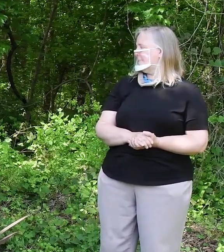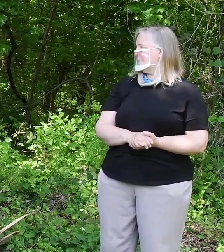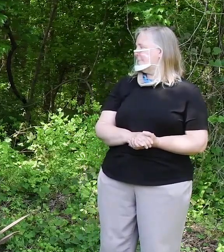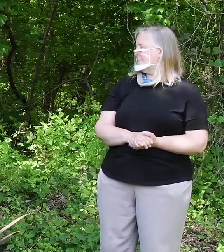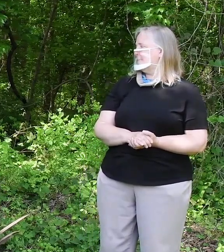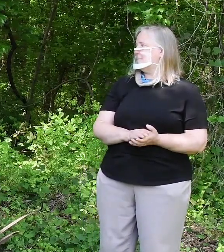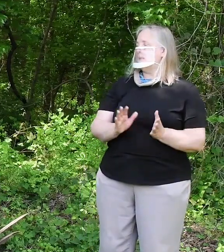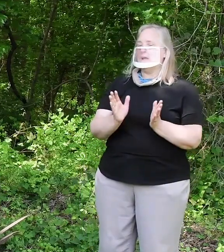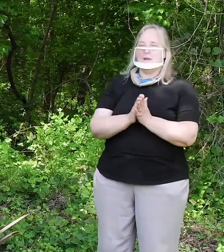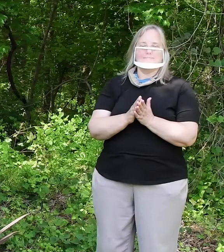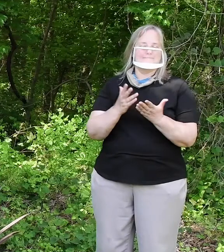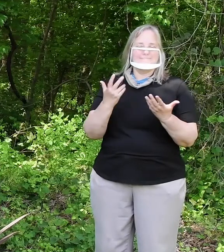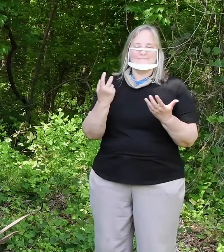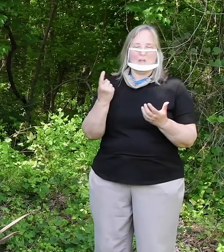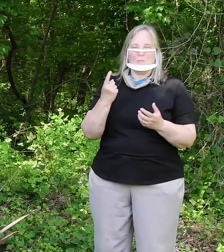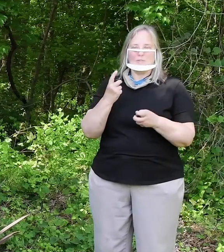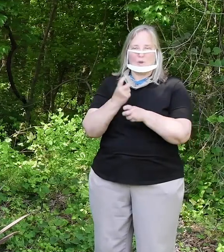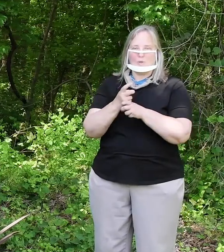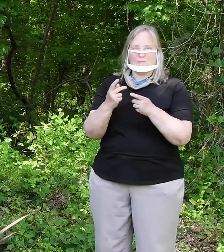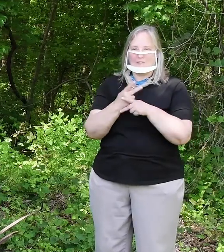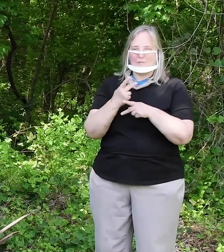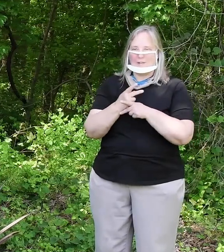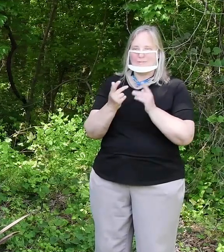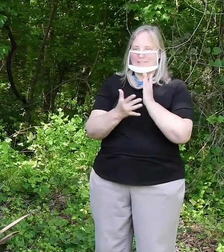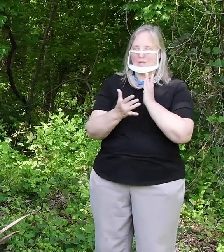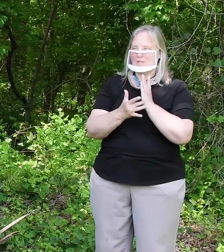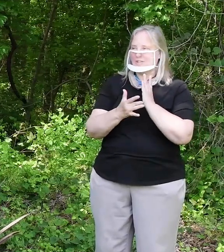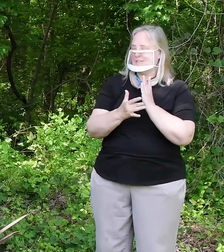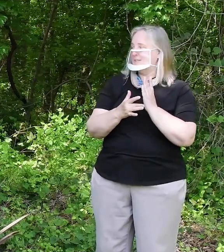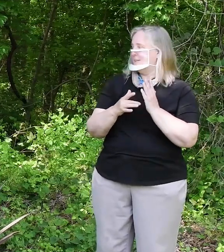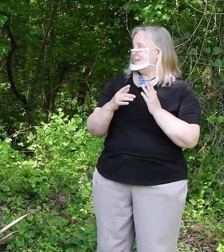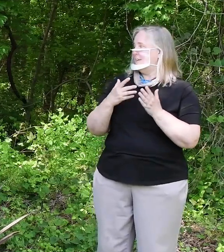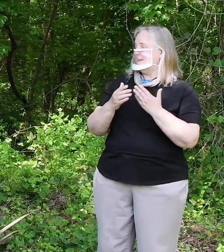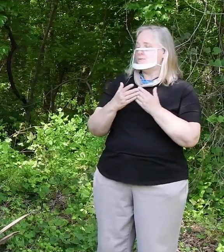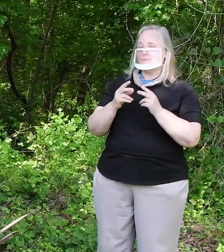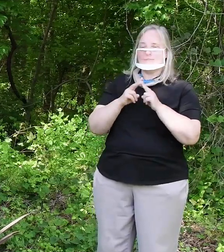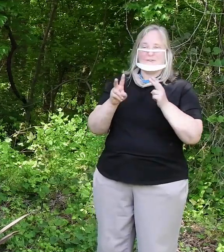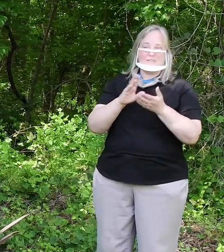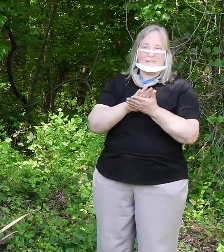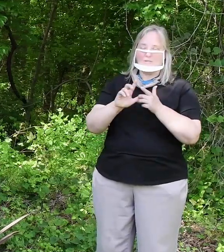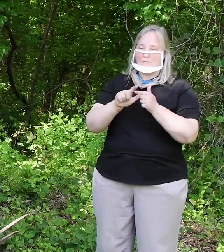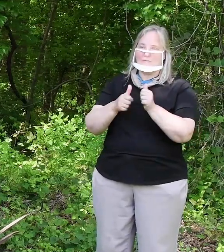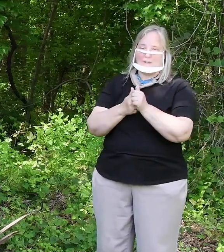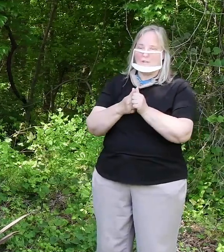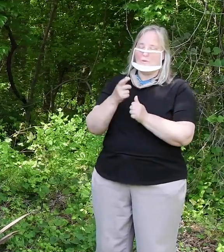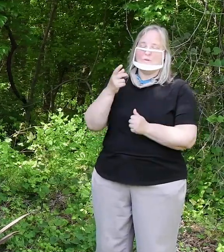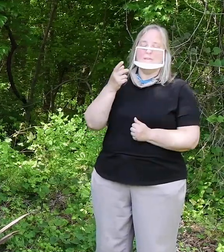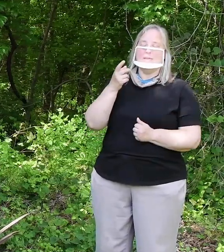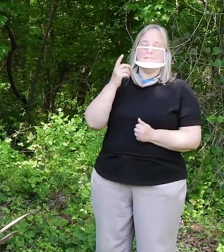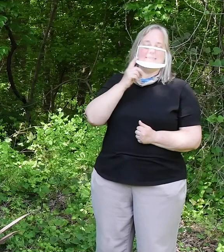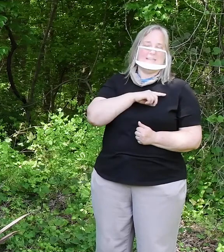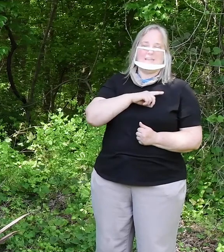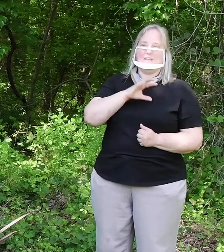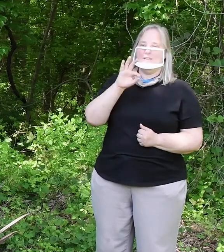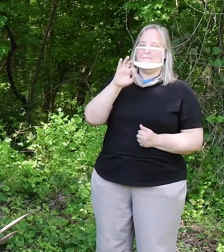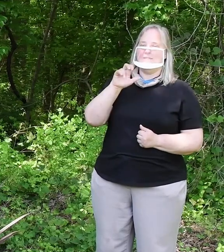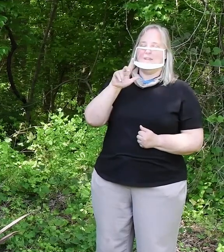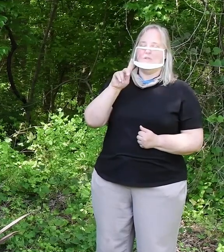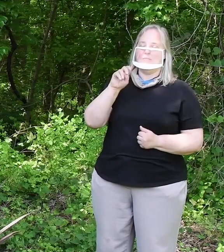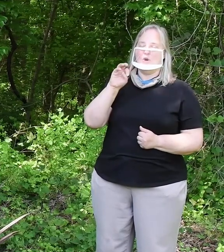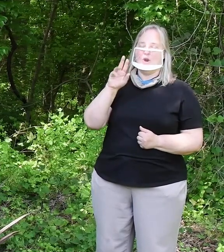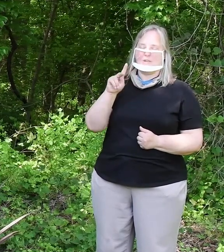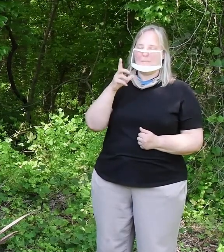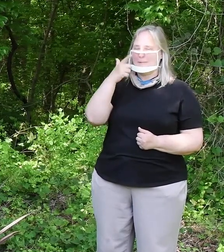All right. It's always hard to figure out technology, though. It is very nice to follow Delegate Feldmark because there is no mic